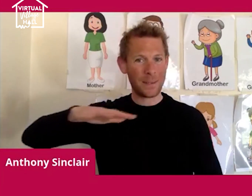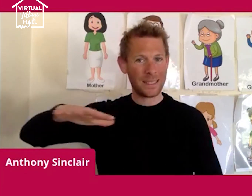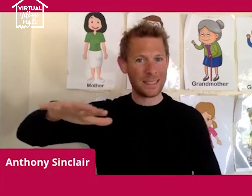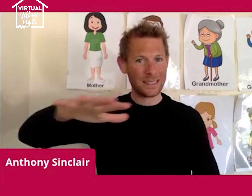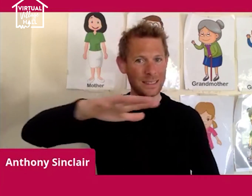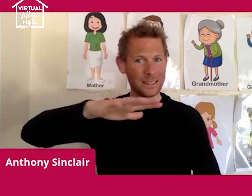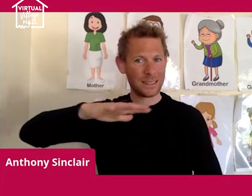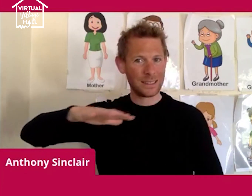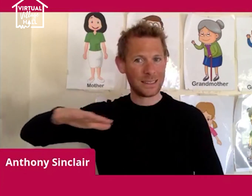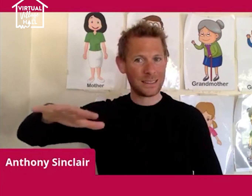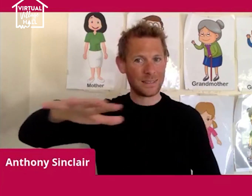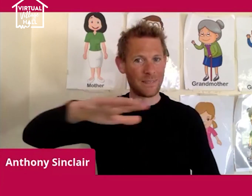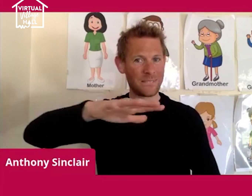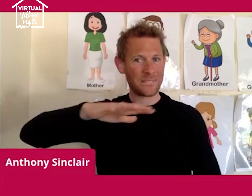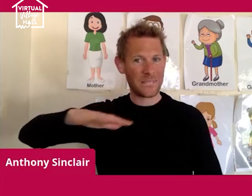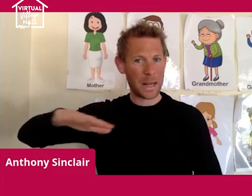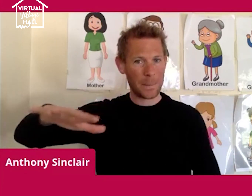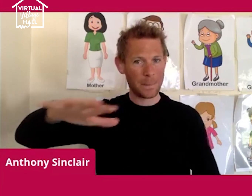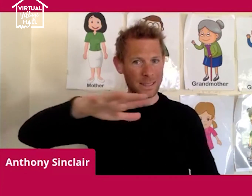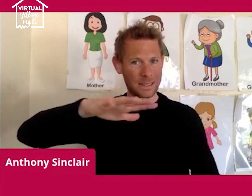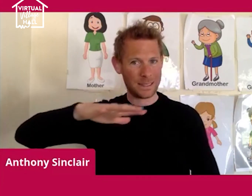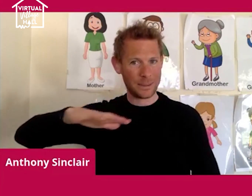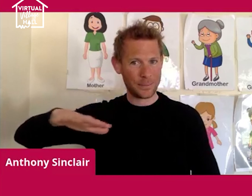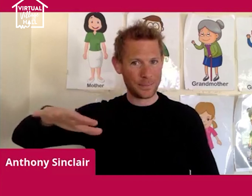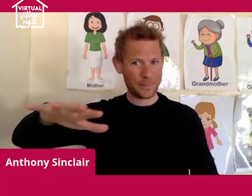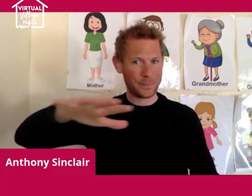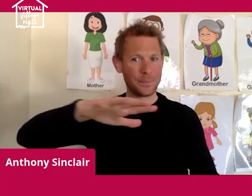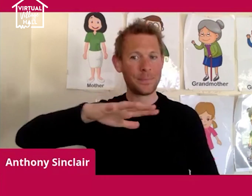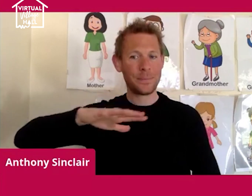So that's the sign for family. Family.